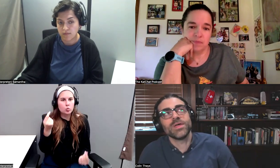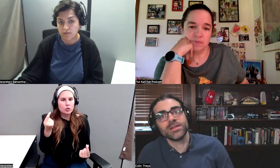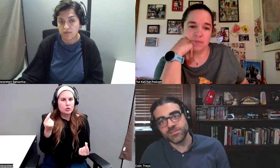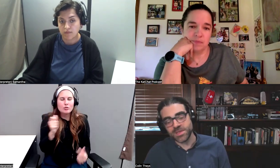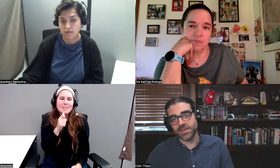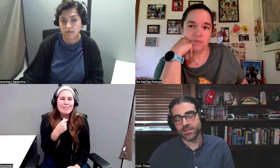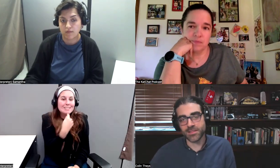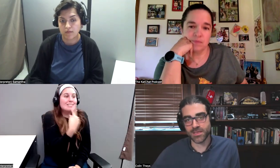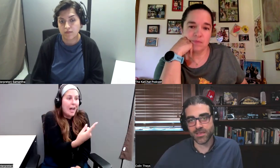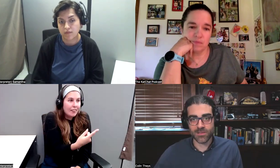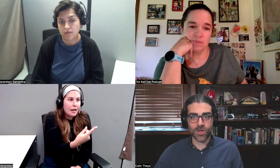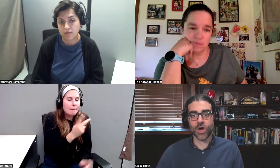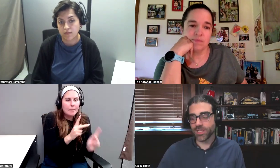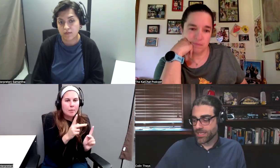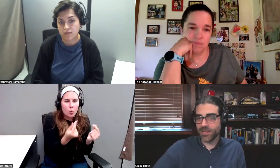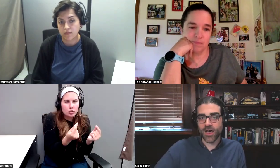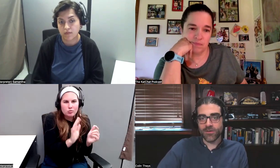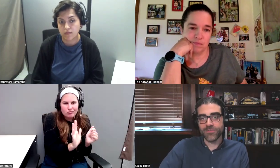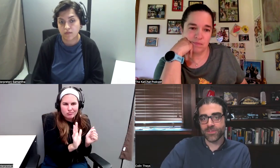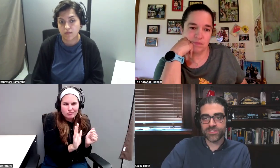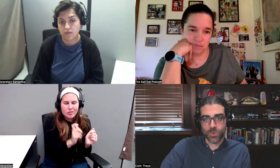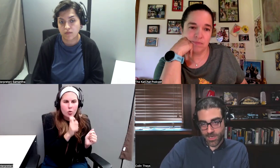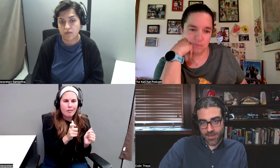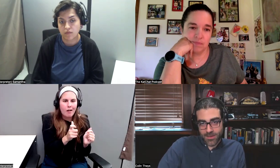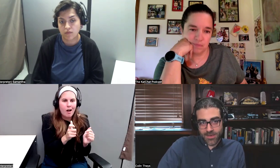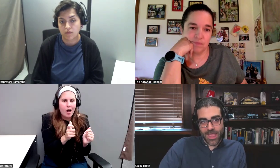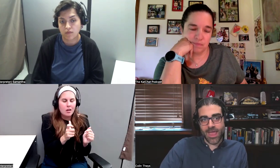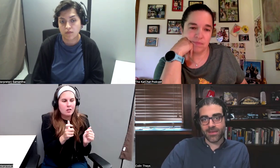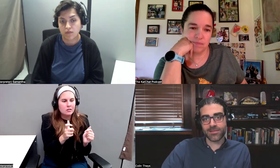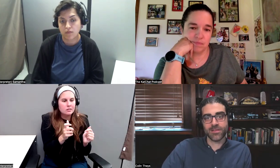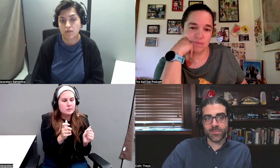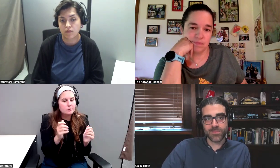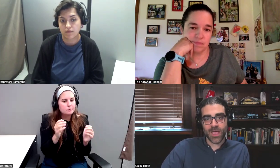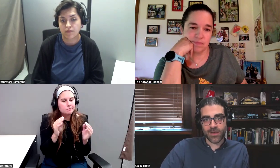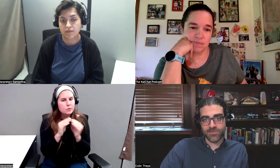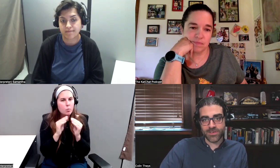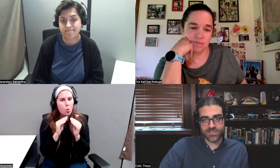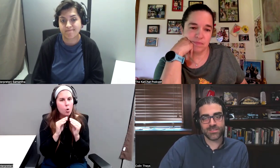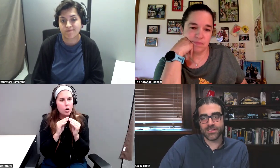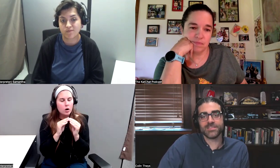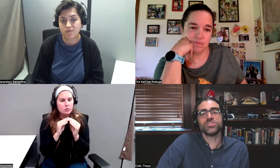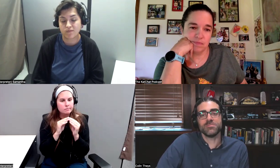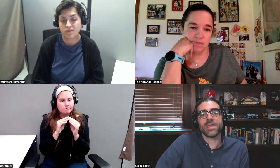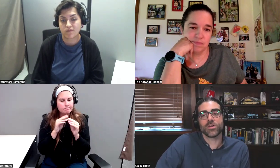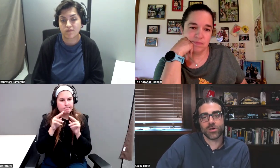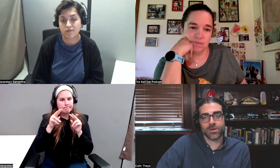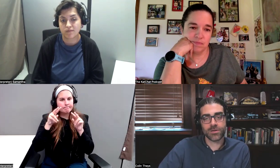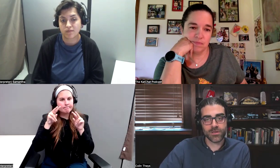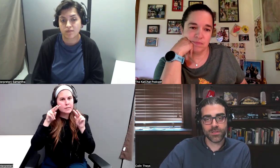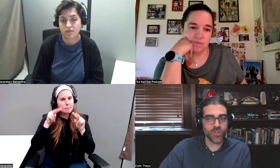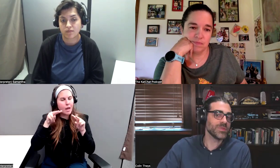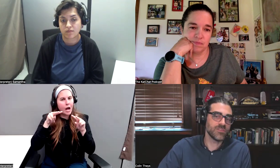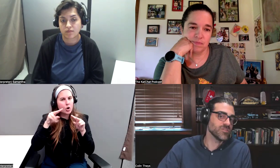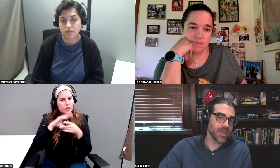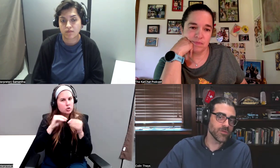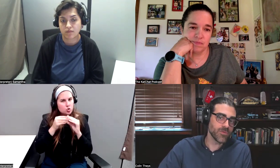to do than it is being the guardian of the story and the kind of the decision maker,